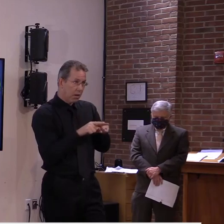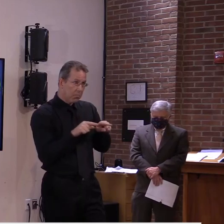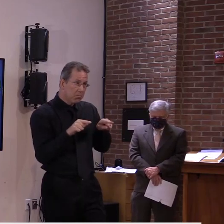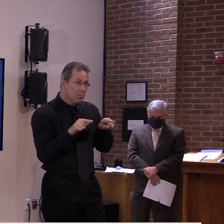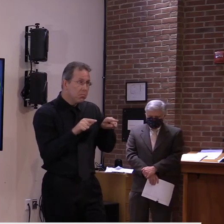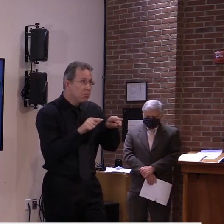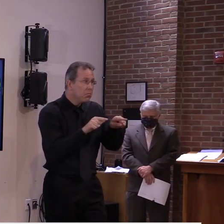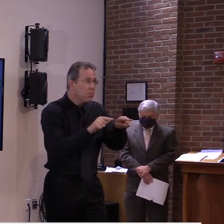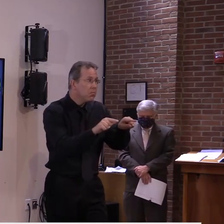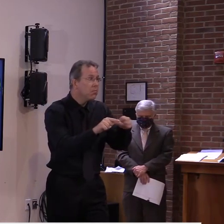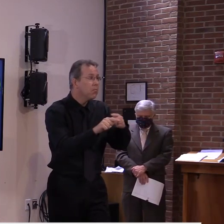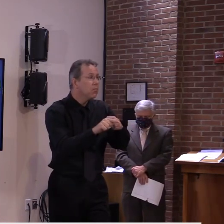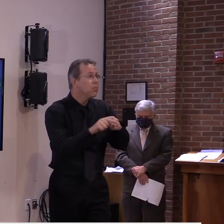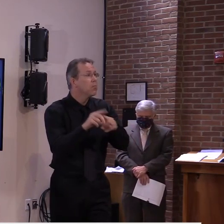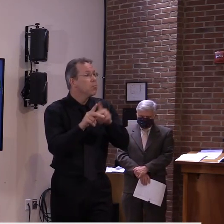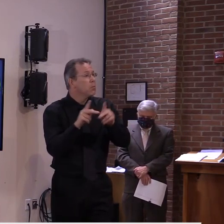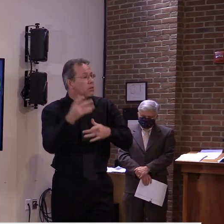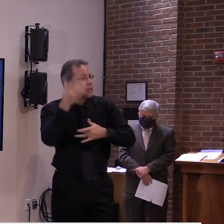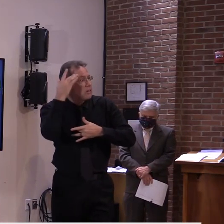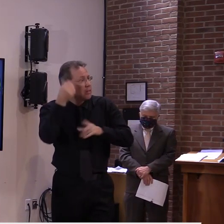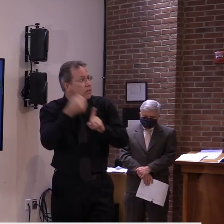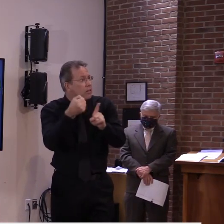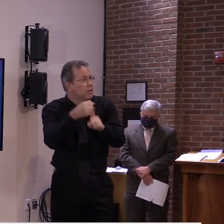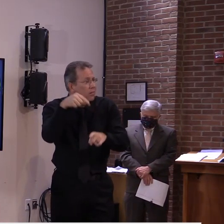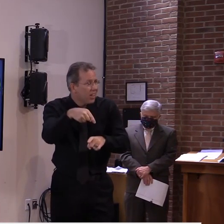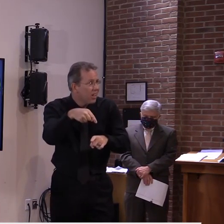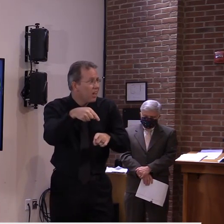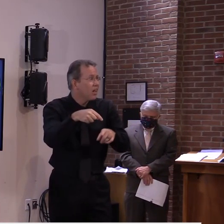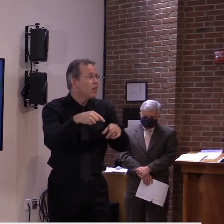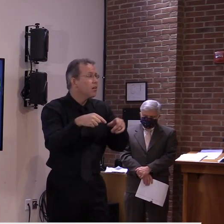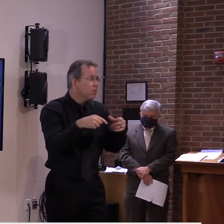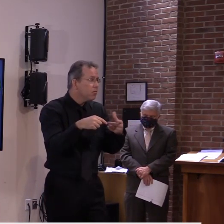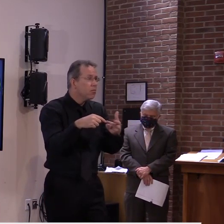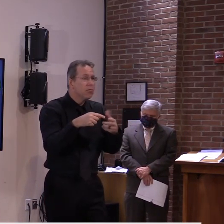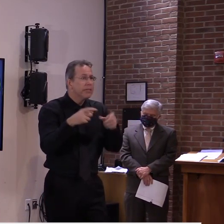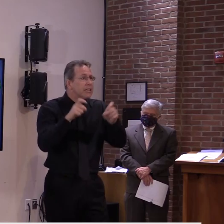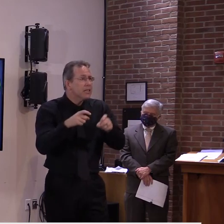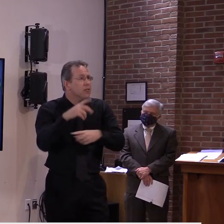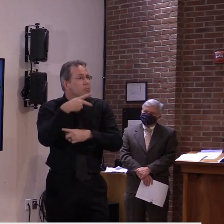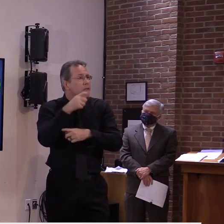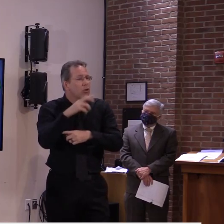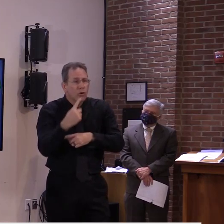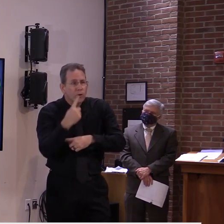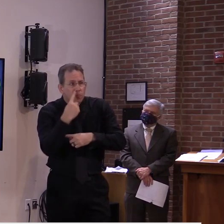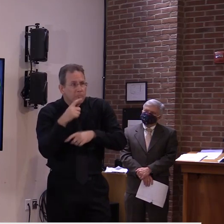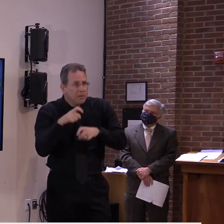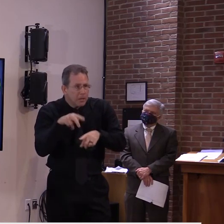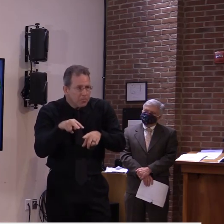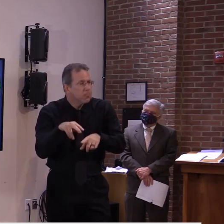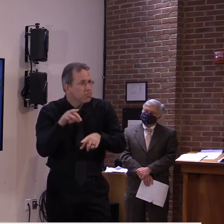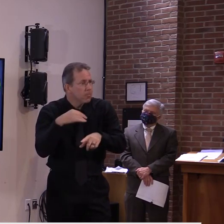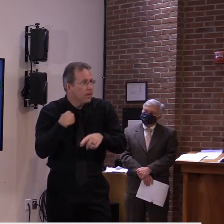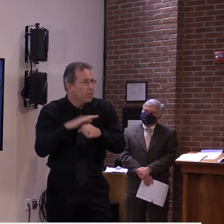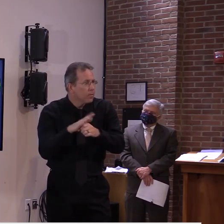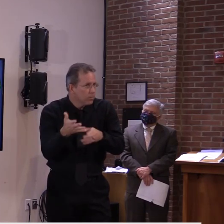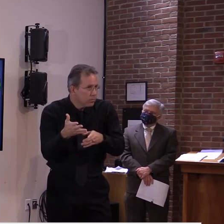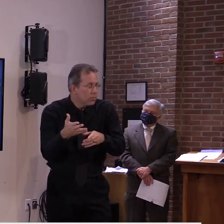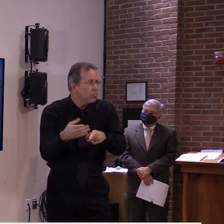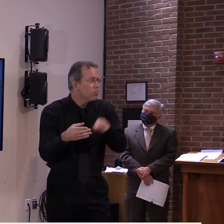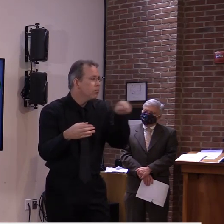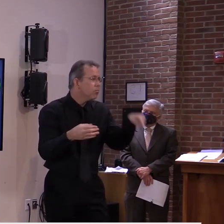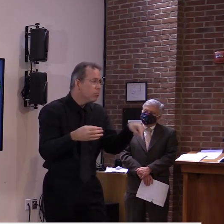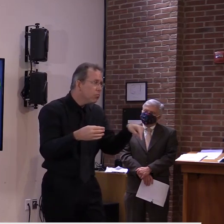human cases that are then tested with PCR testing because they are ill or just carry the virus